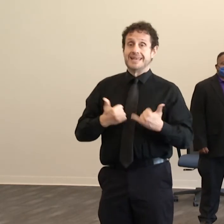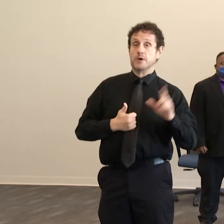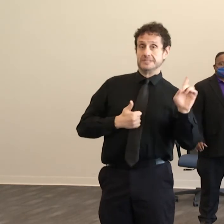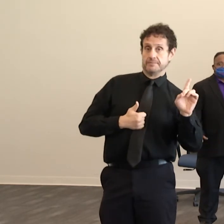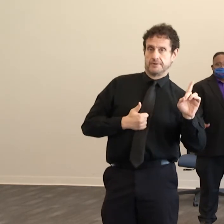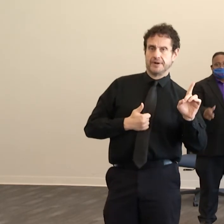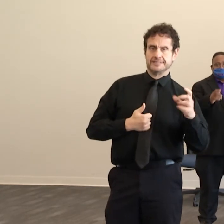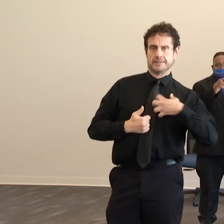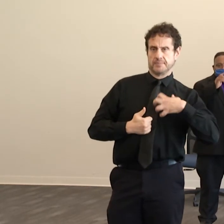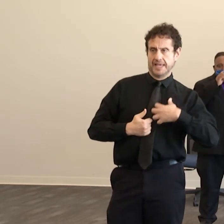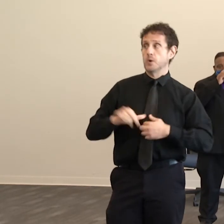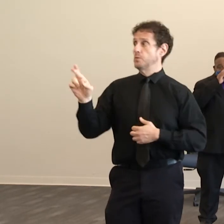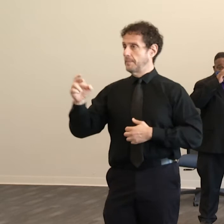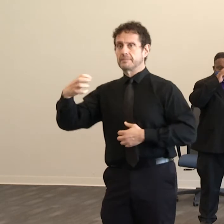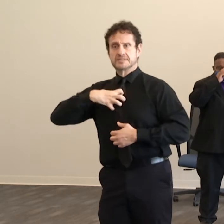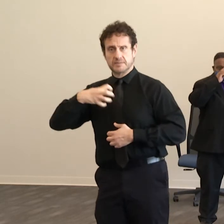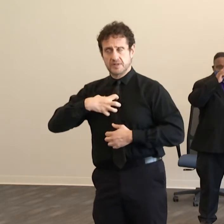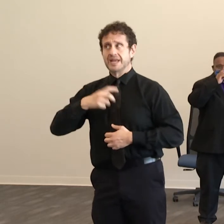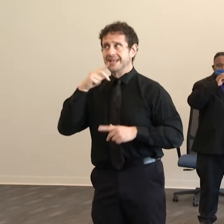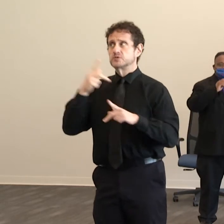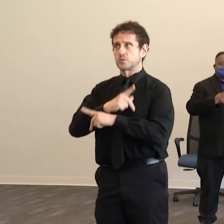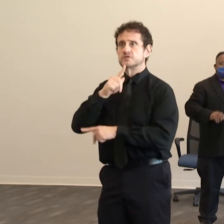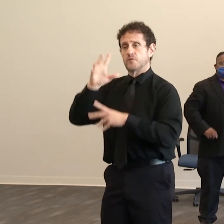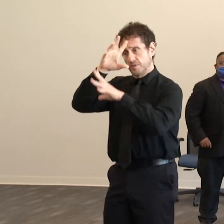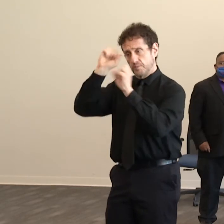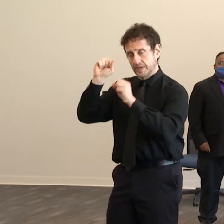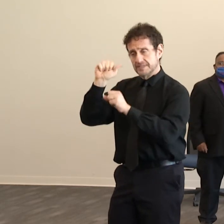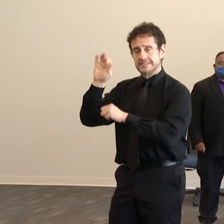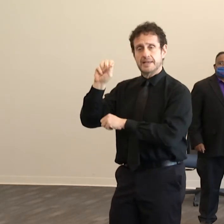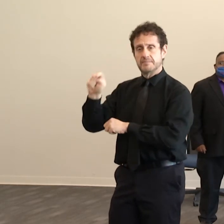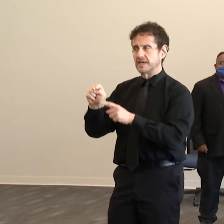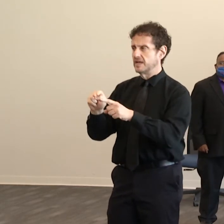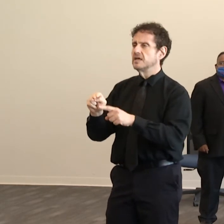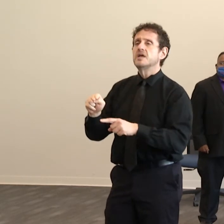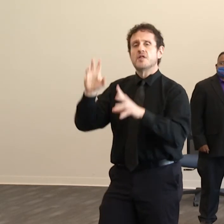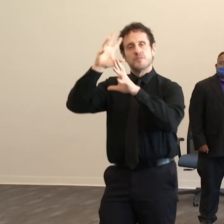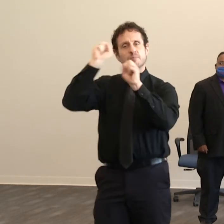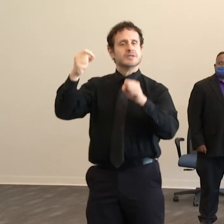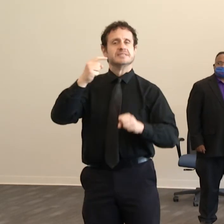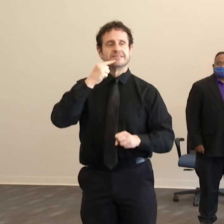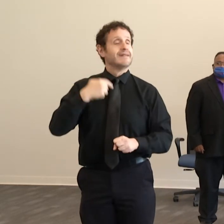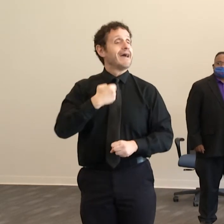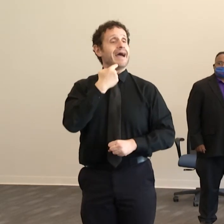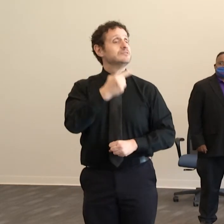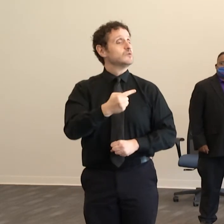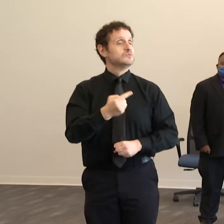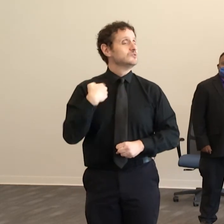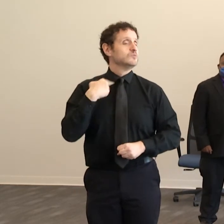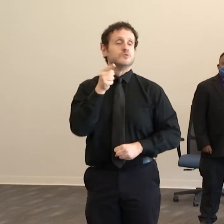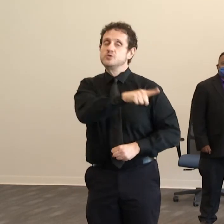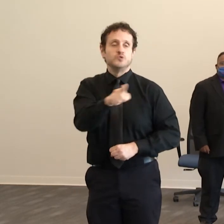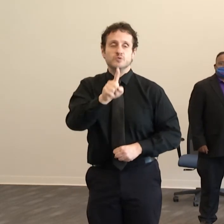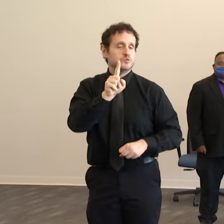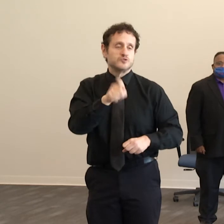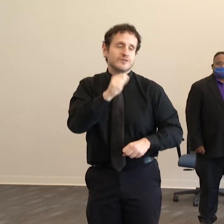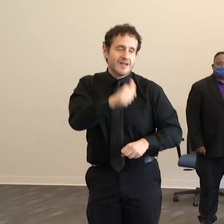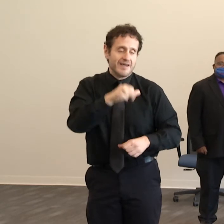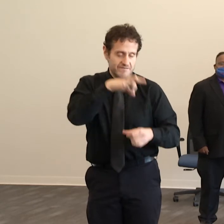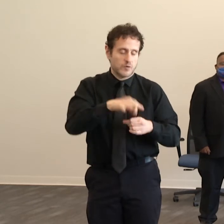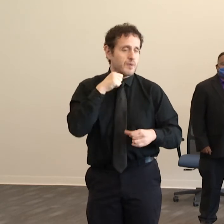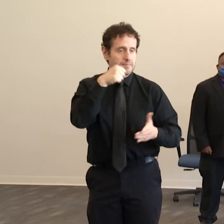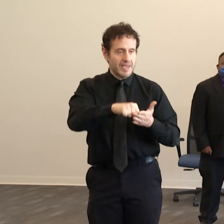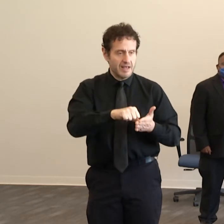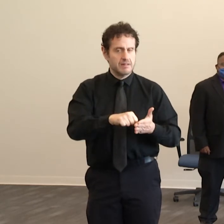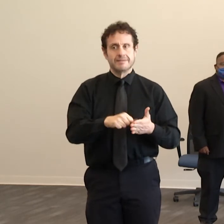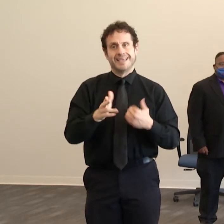on the administration. What made it worse was when the president stood up and said, I told you shouldn't vote by mail, even though he did himself. And now it's going to be a big old mess